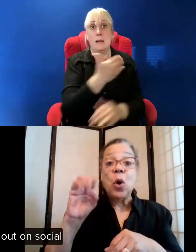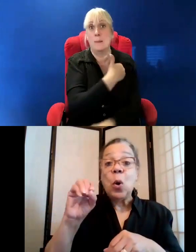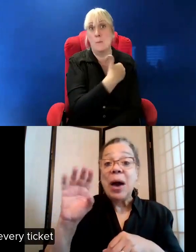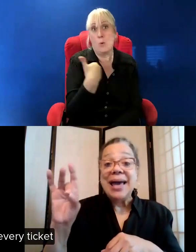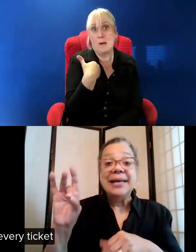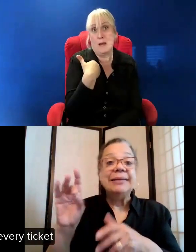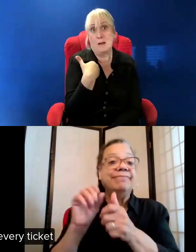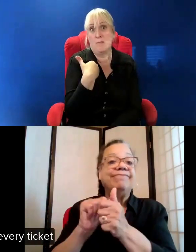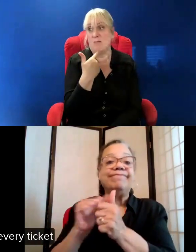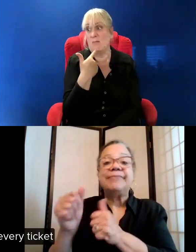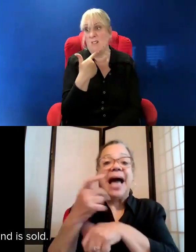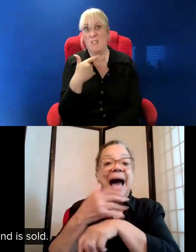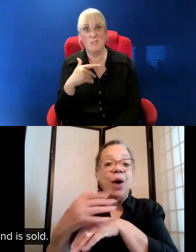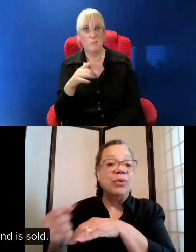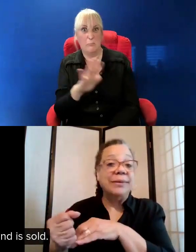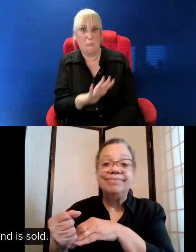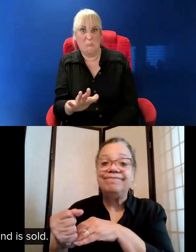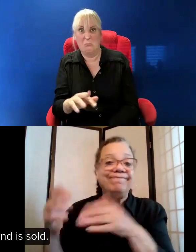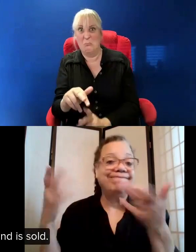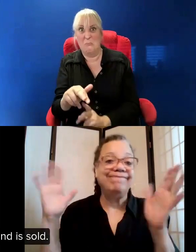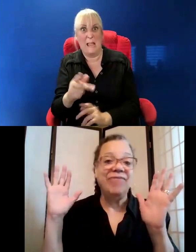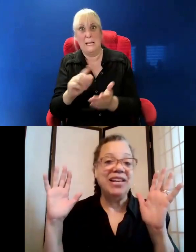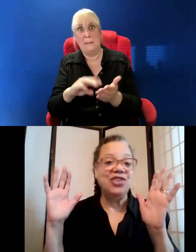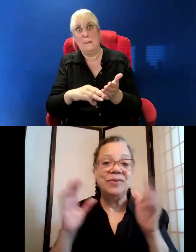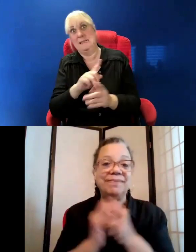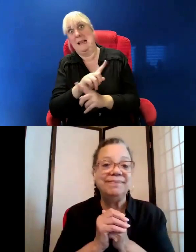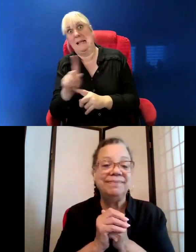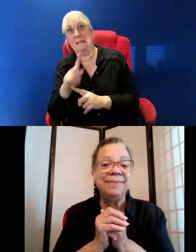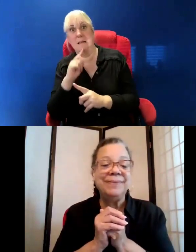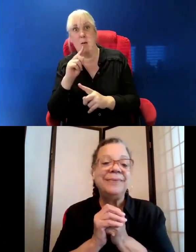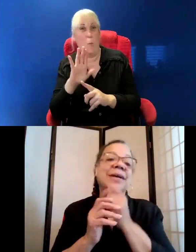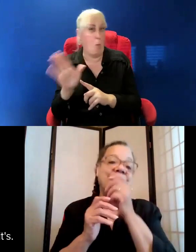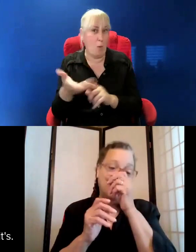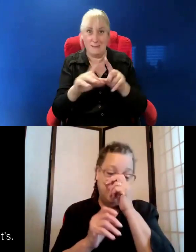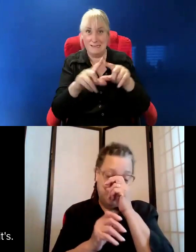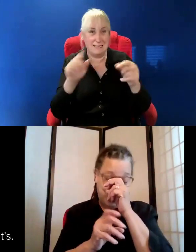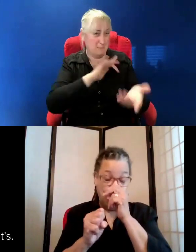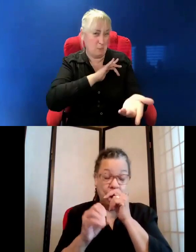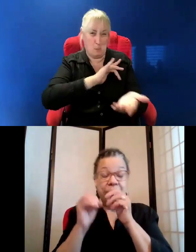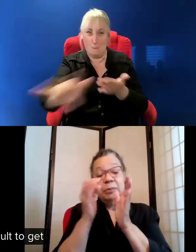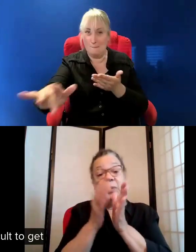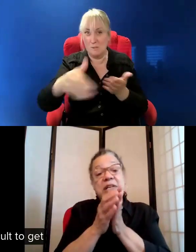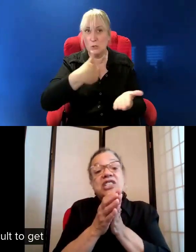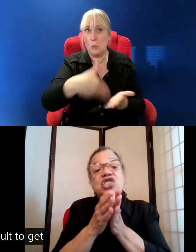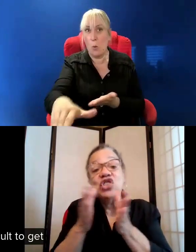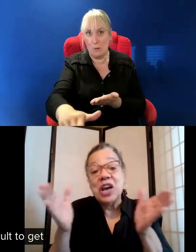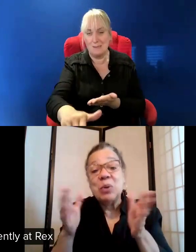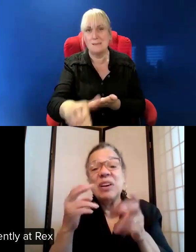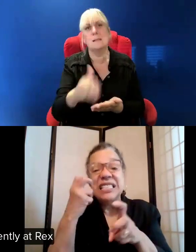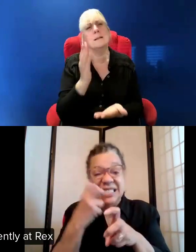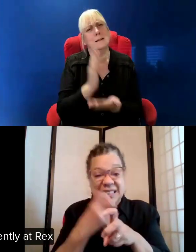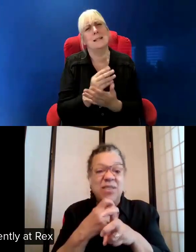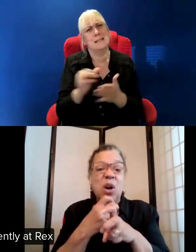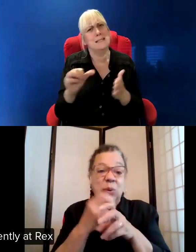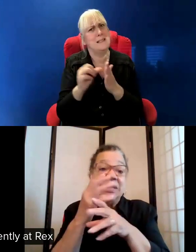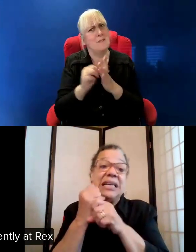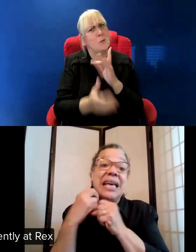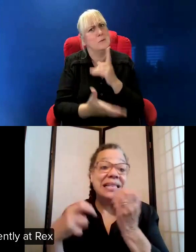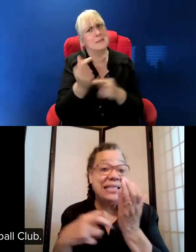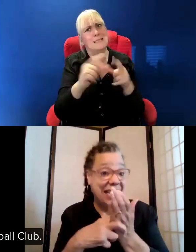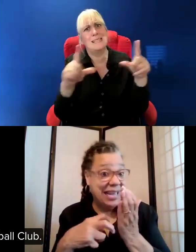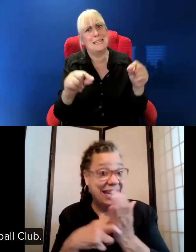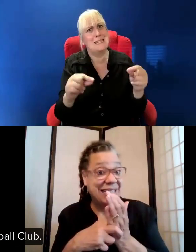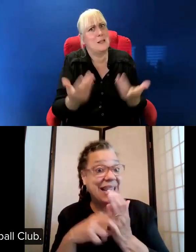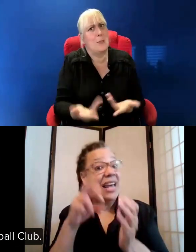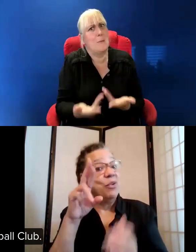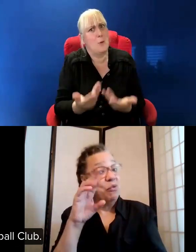out on social media that every ticket in the ground is sold. So on a general, so it's very difficult to get tickets currently at